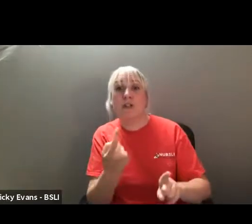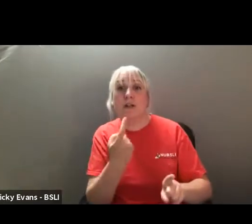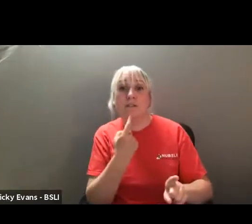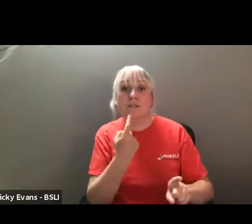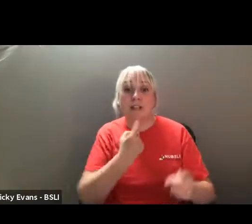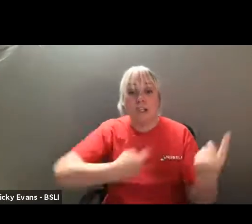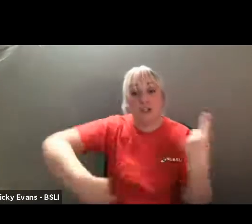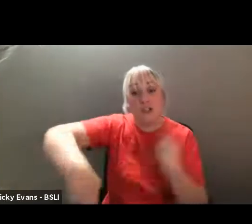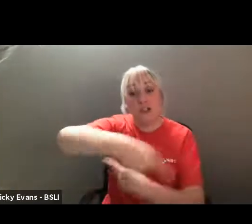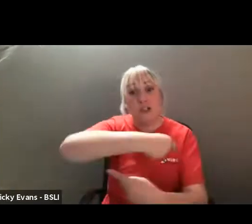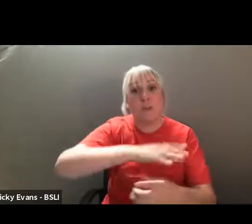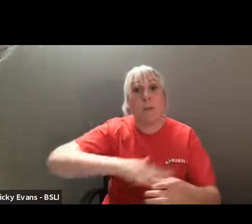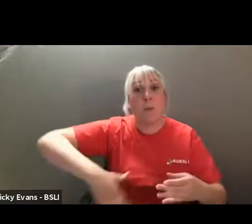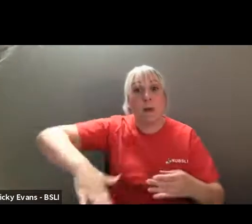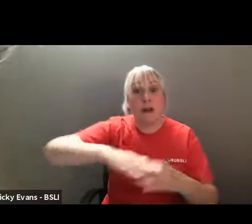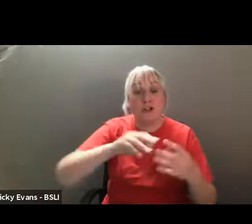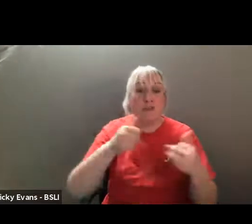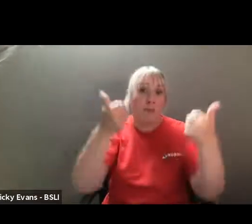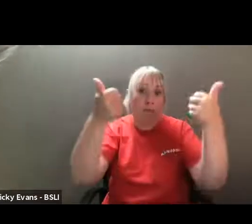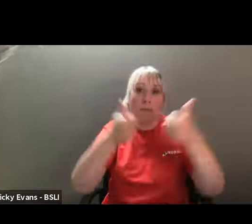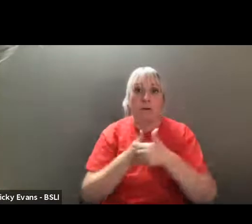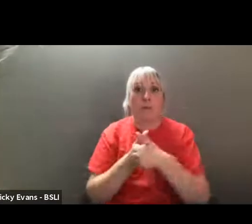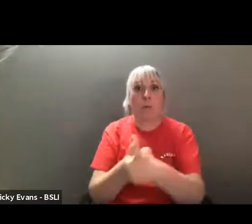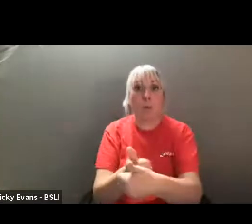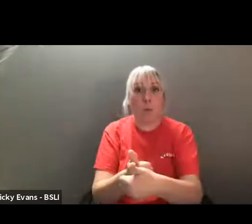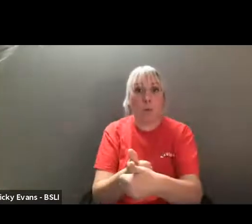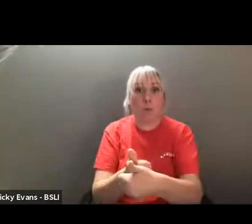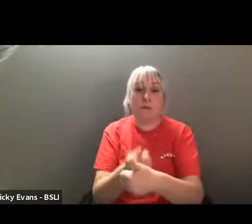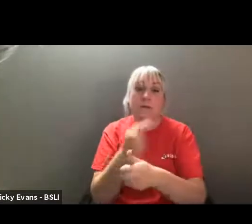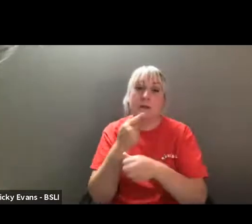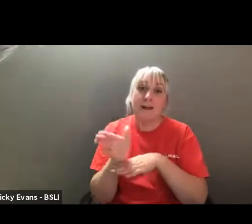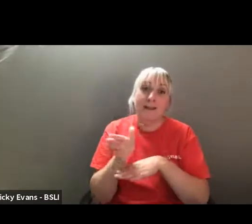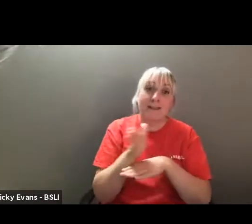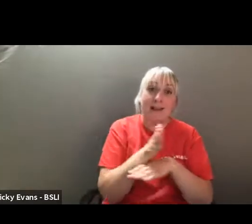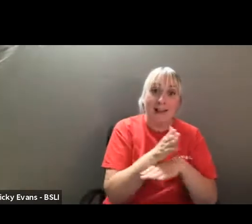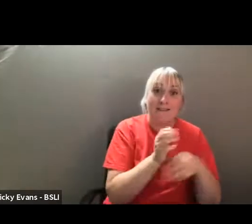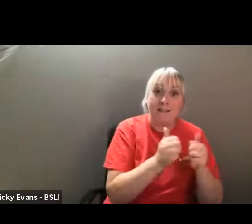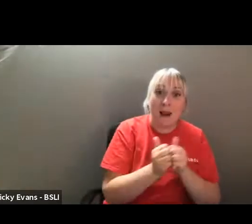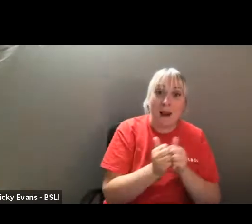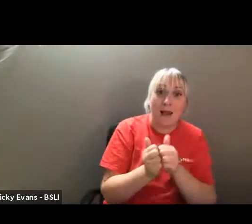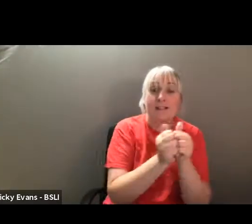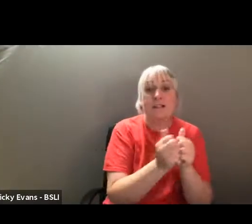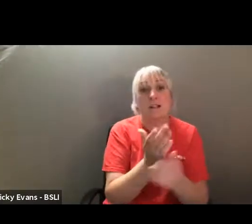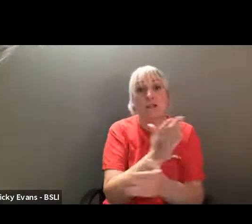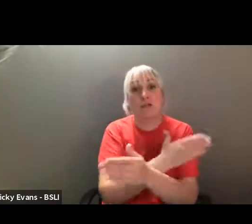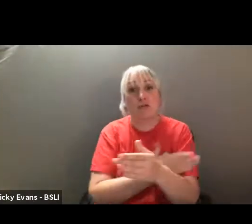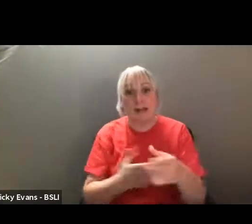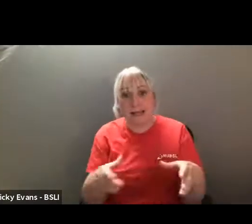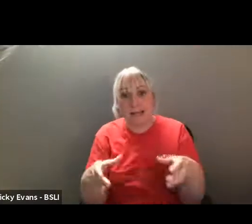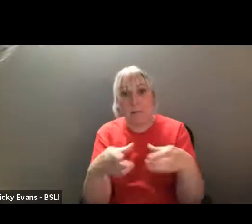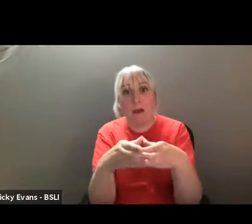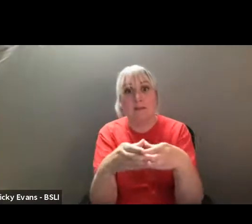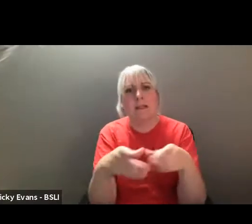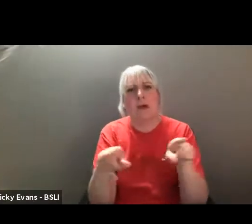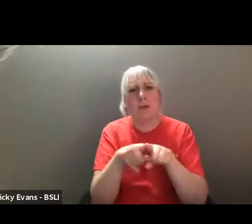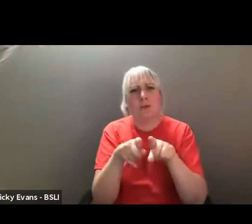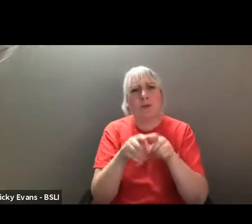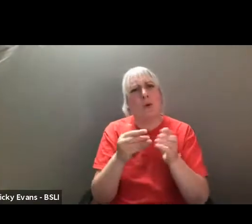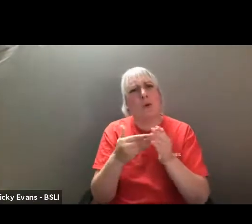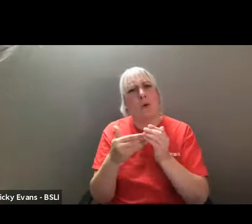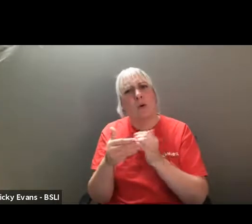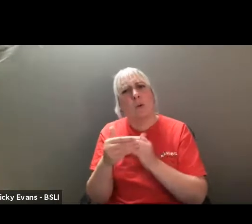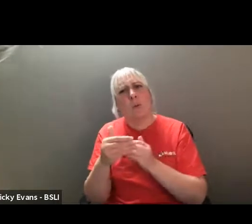the majority of people in the Left Alliance, the Green Party, even some of the more conservative parties were for